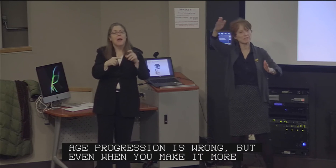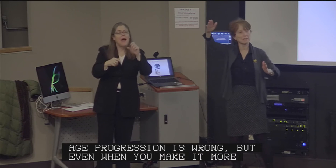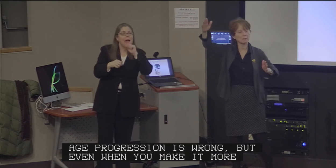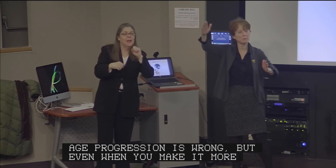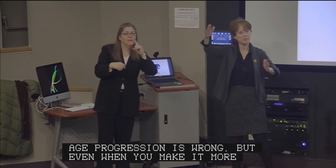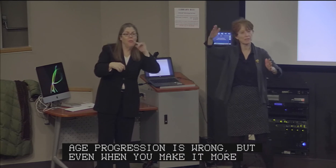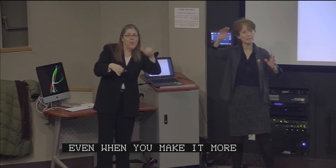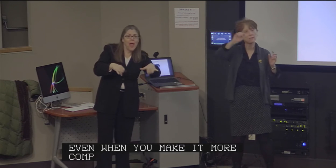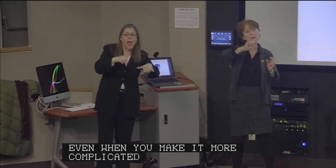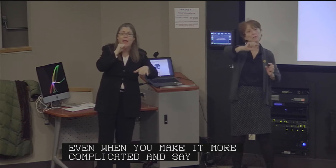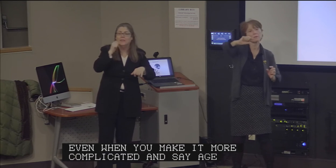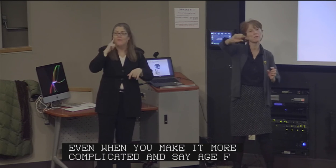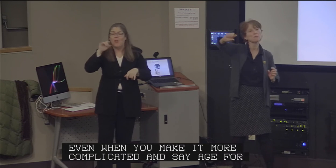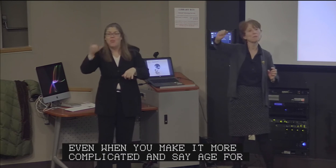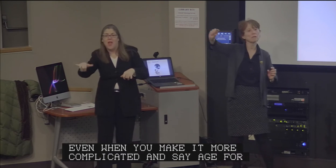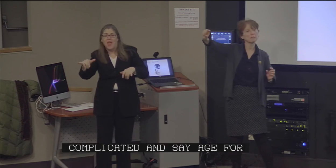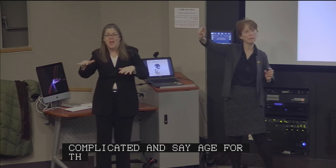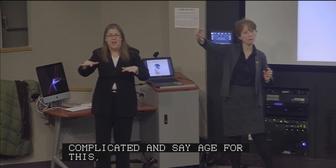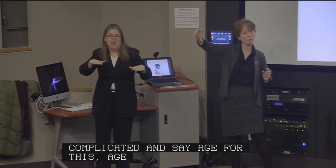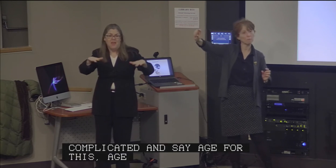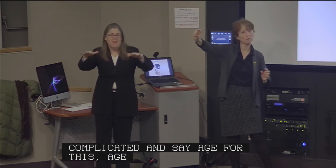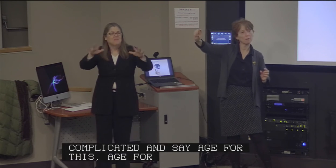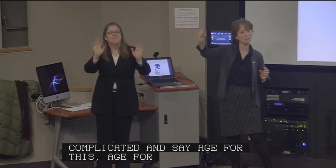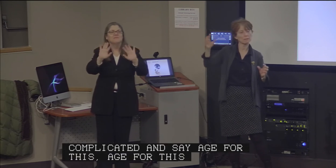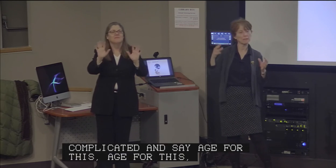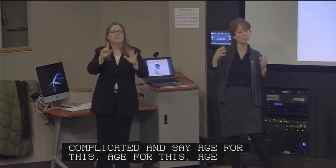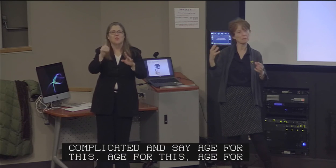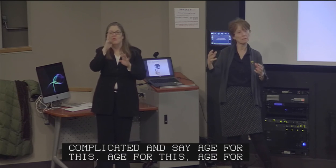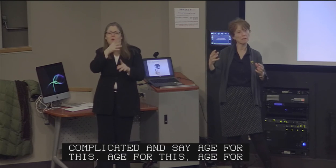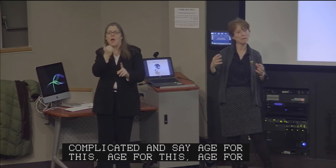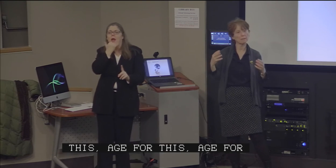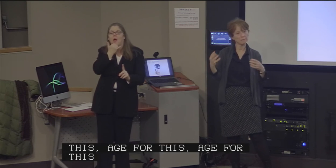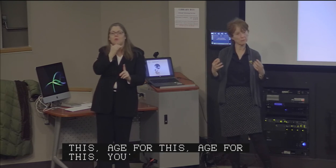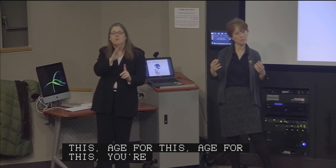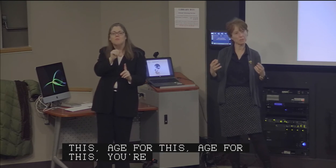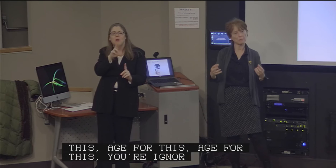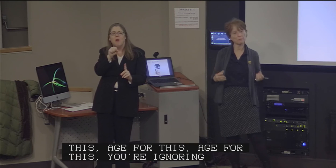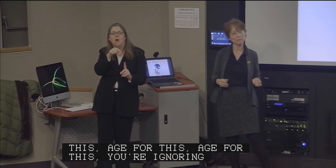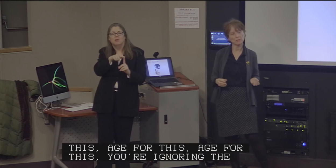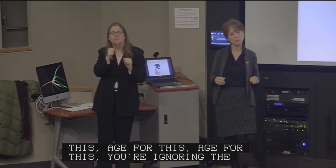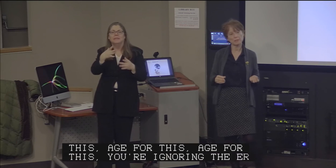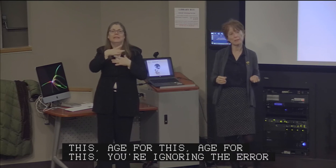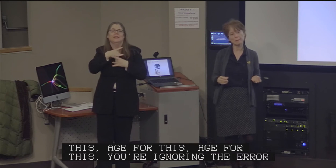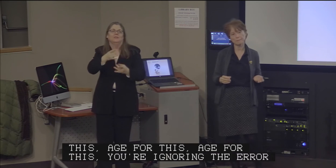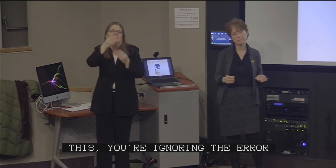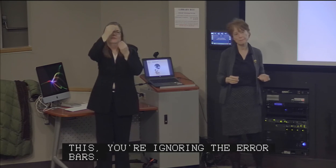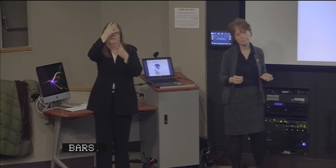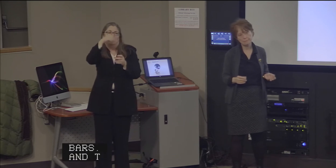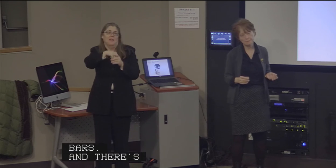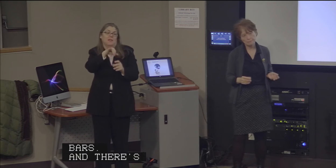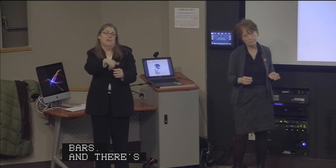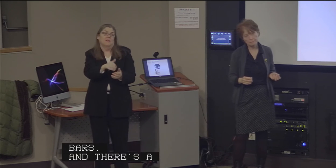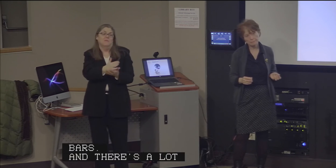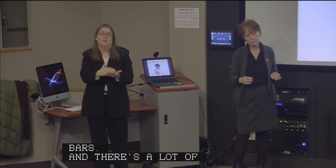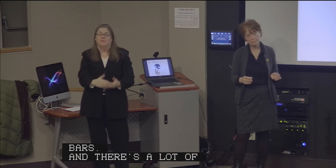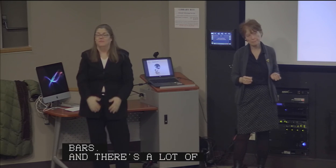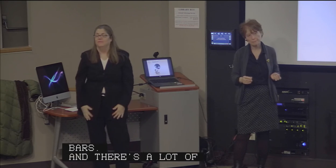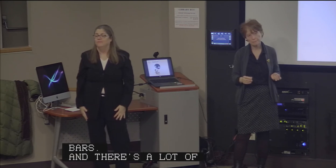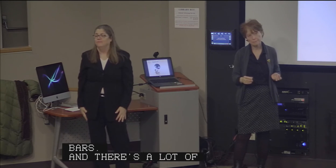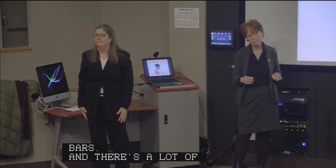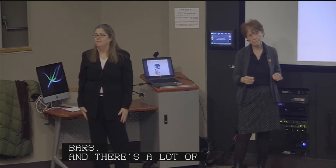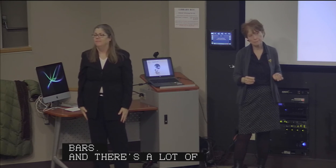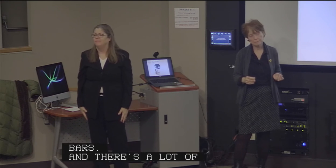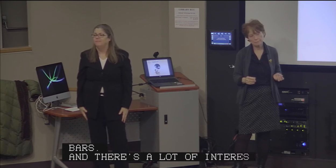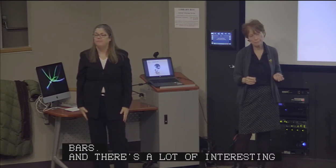for this, age for this, you're ignoring the error bars, and there's a lot of interesting information in them.